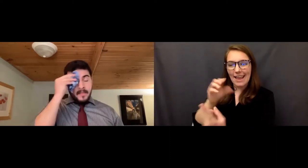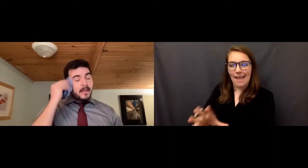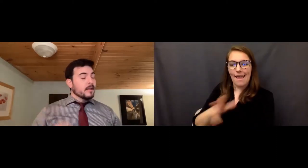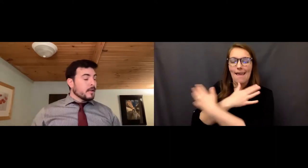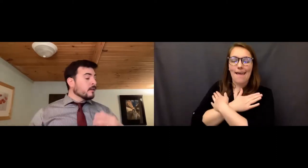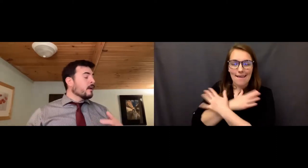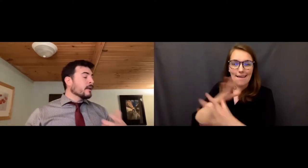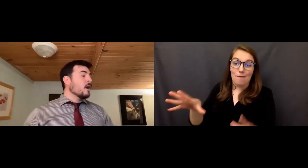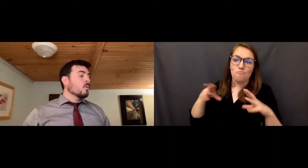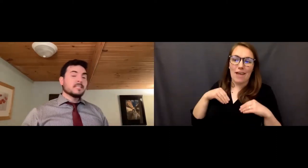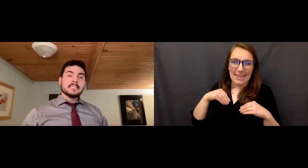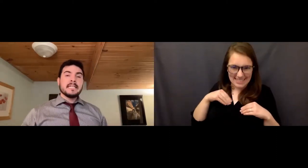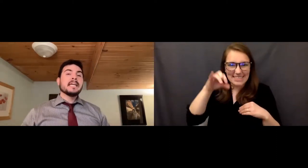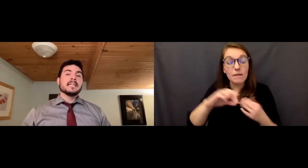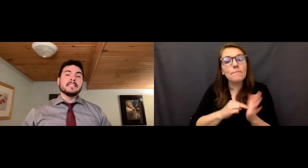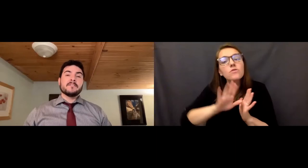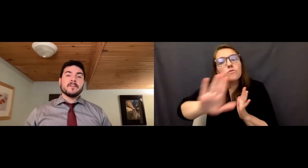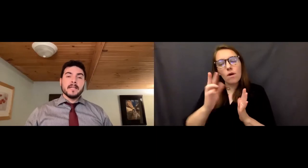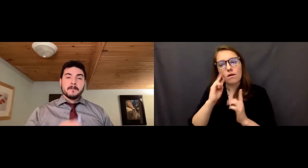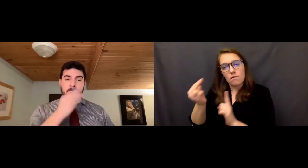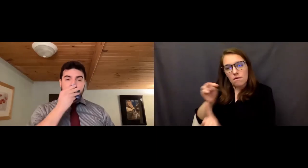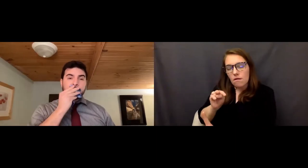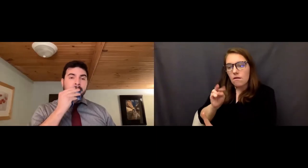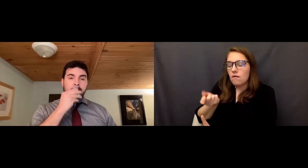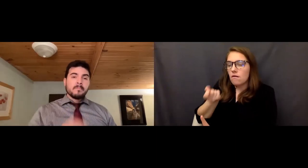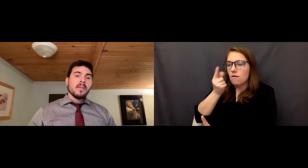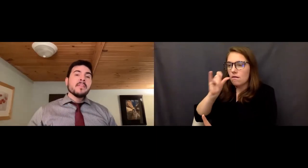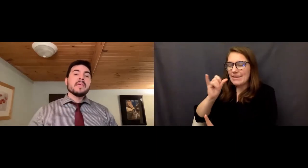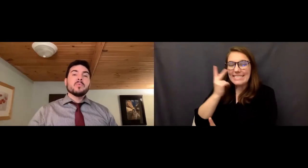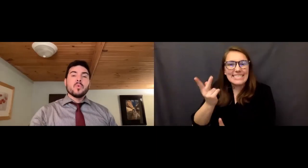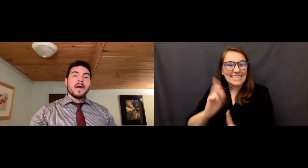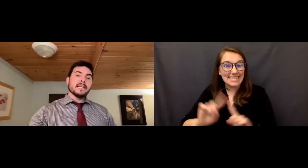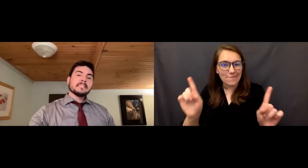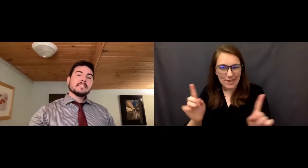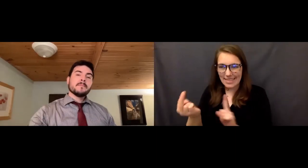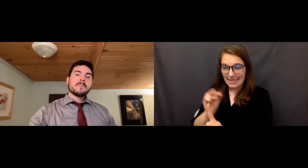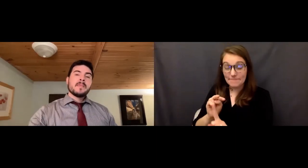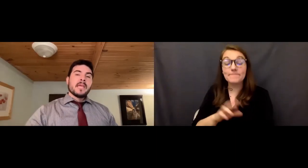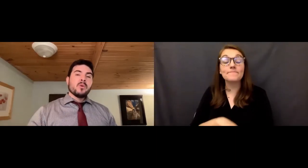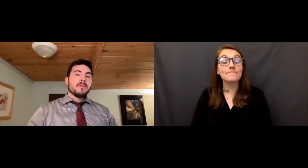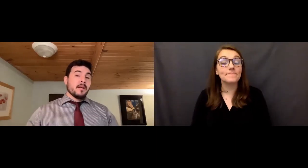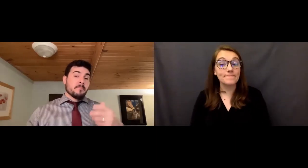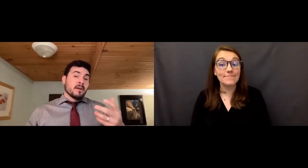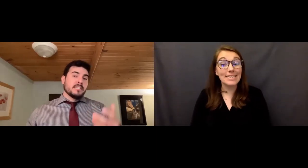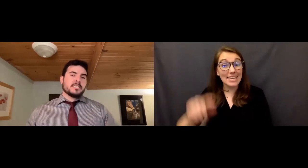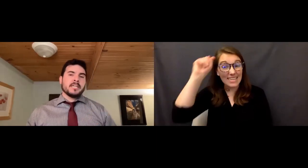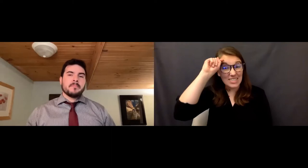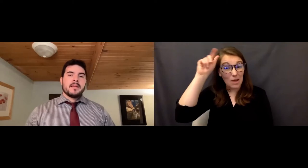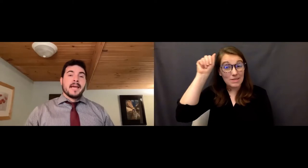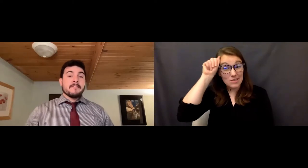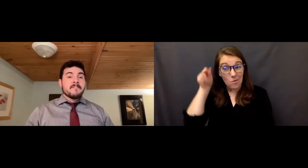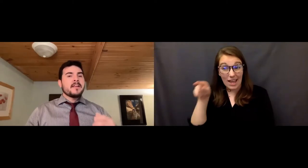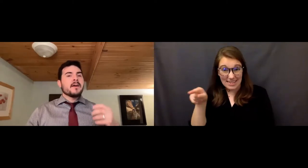inclination. It'll allow one to see differently. Thinking with Aquinas, it would be an